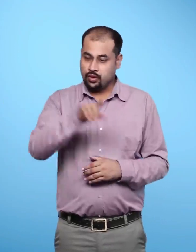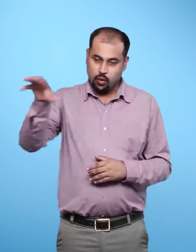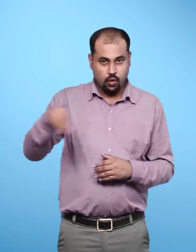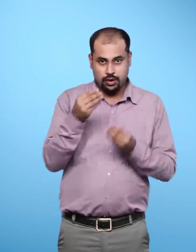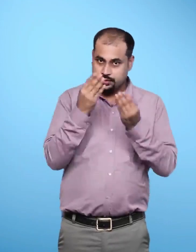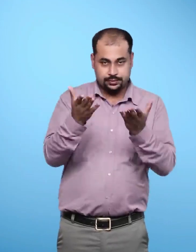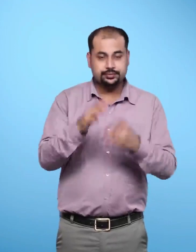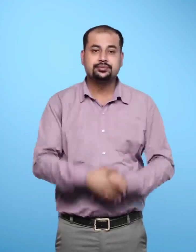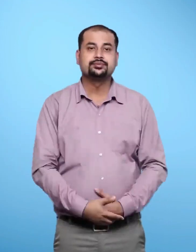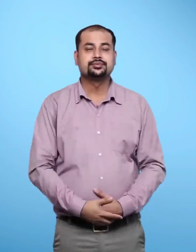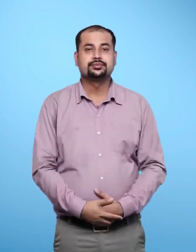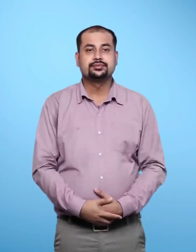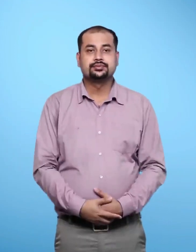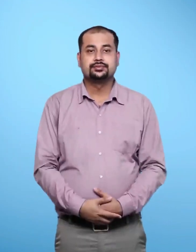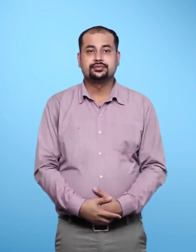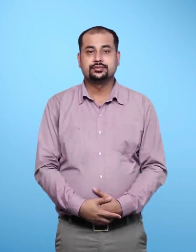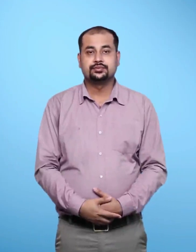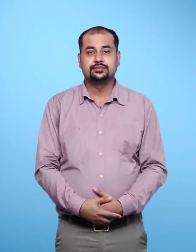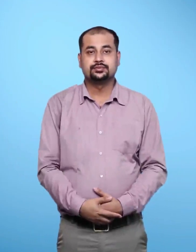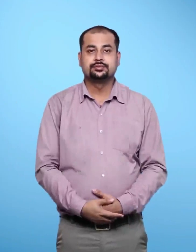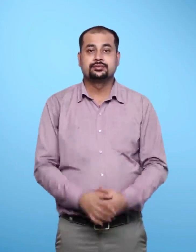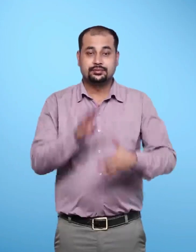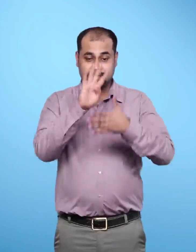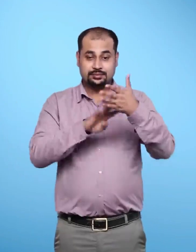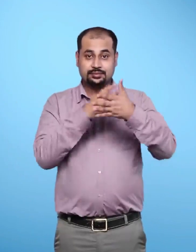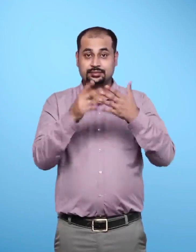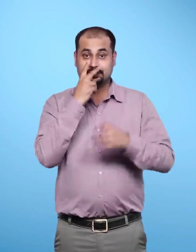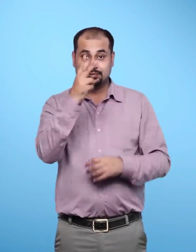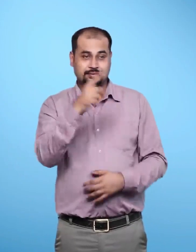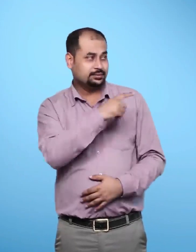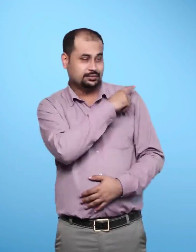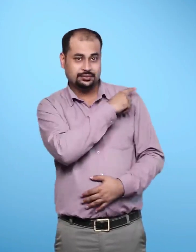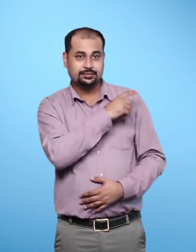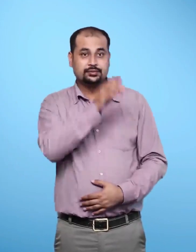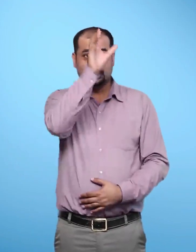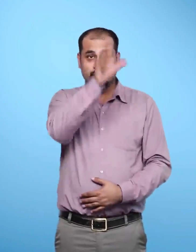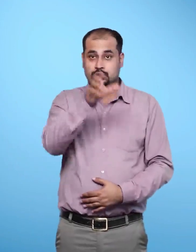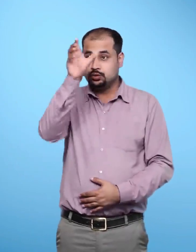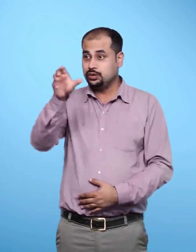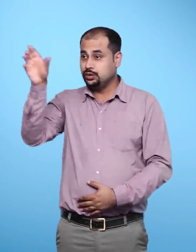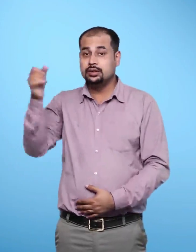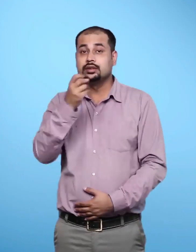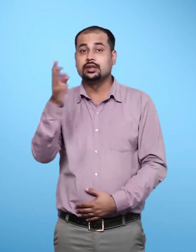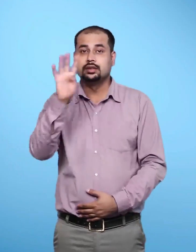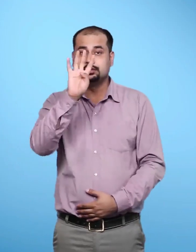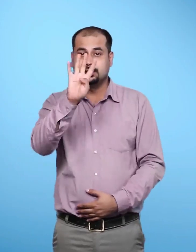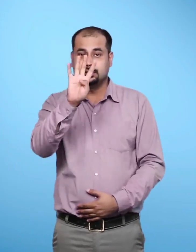Find the total cost. We see a table with 4 columns and 5 rows.